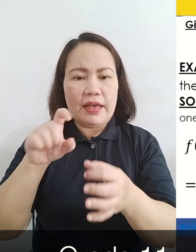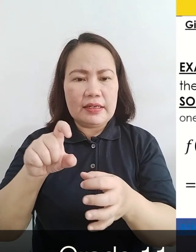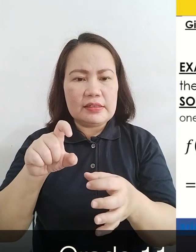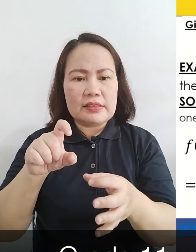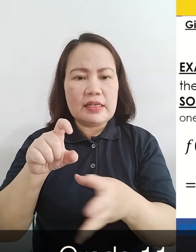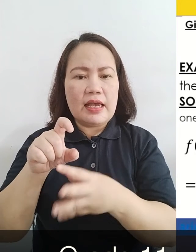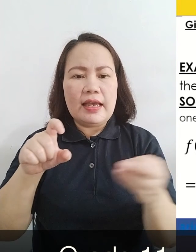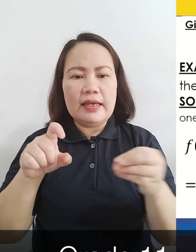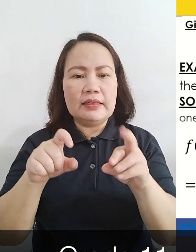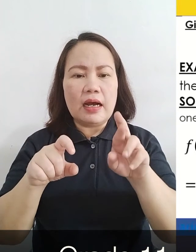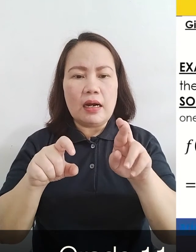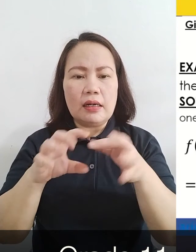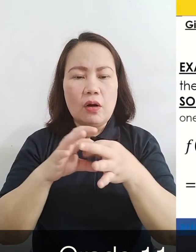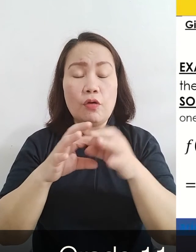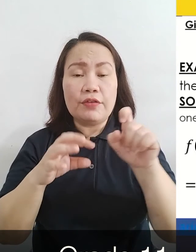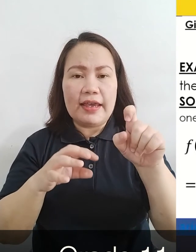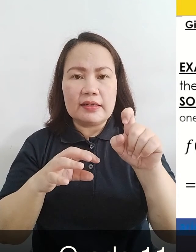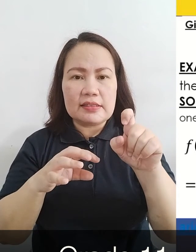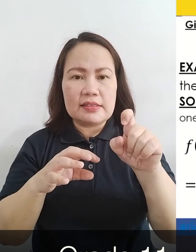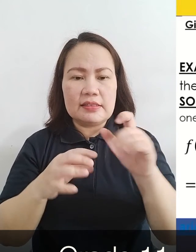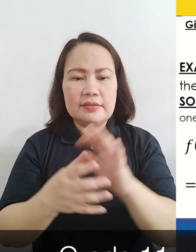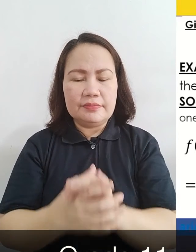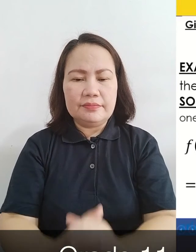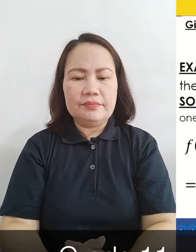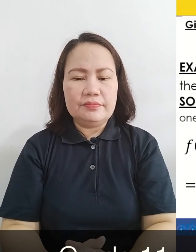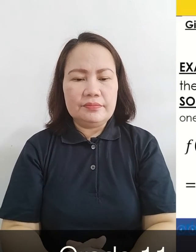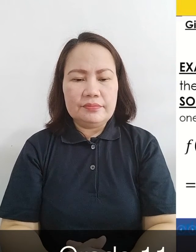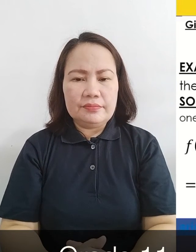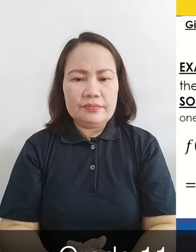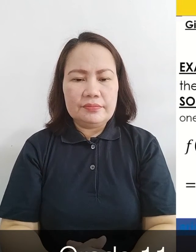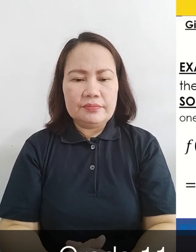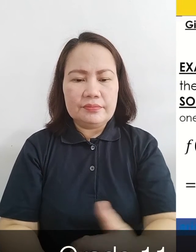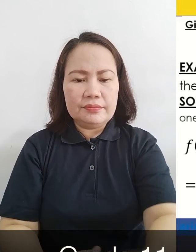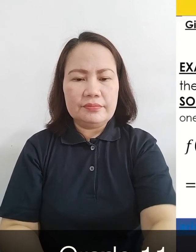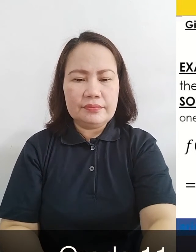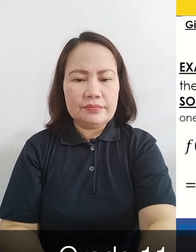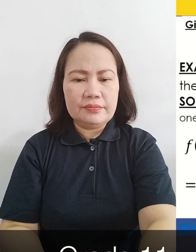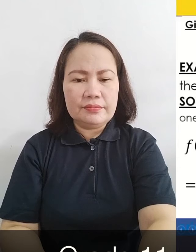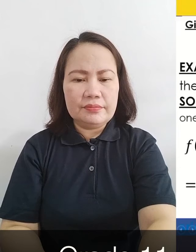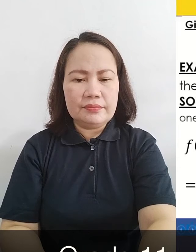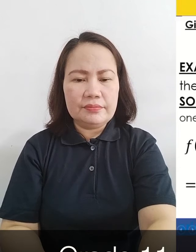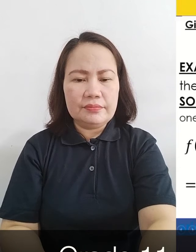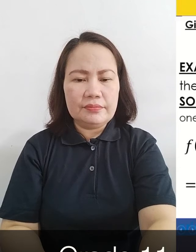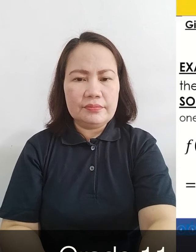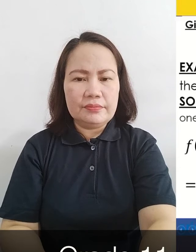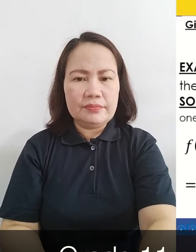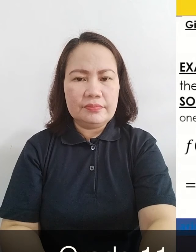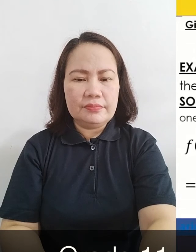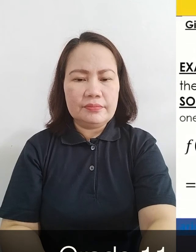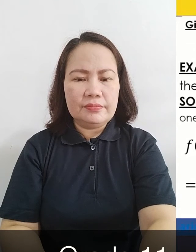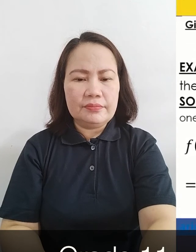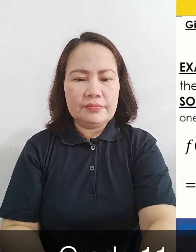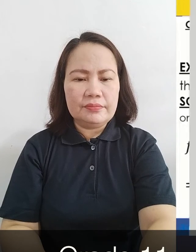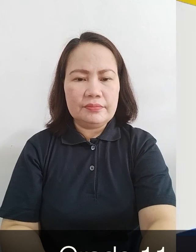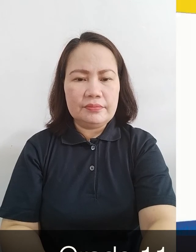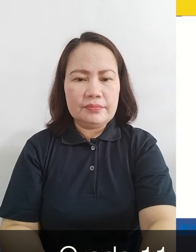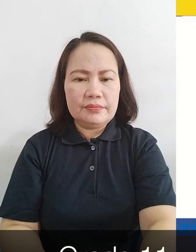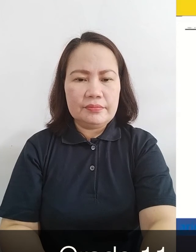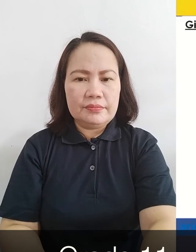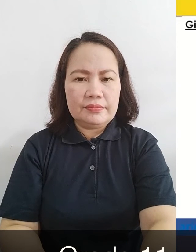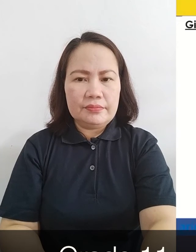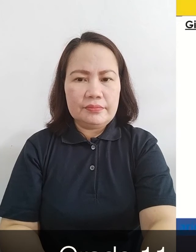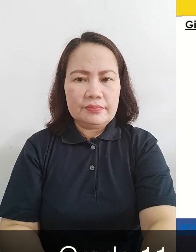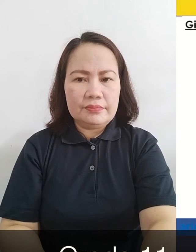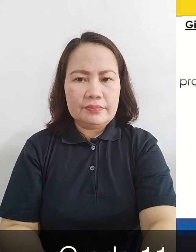and r of x. Okay. Okay.